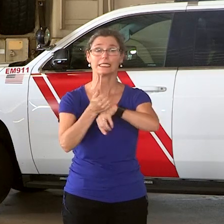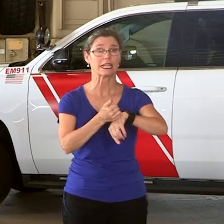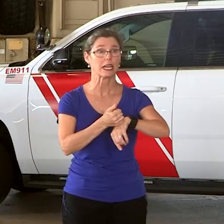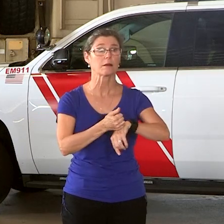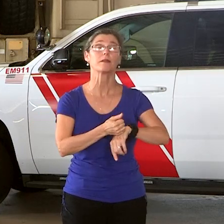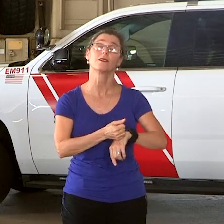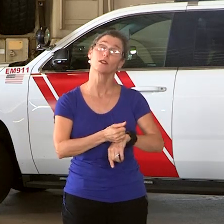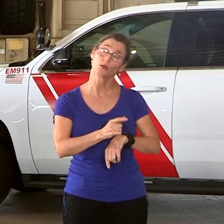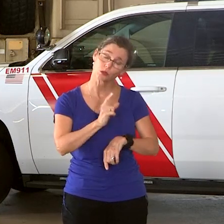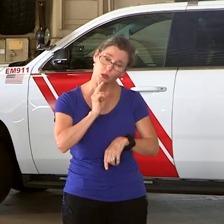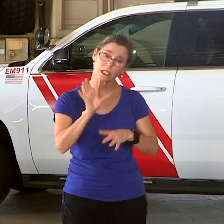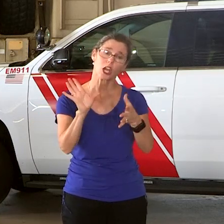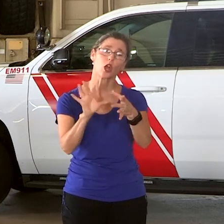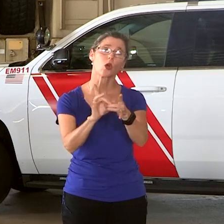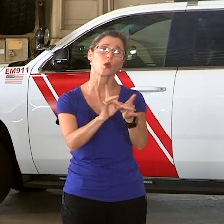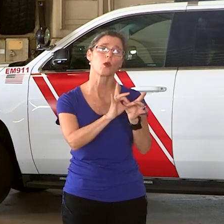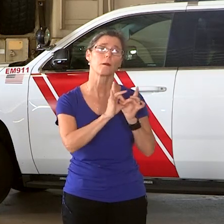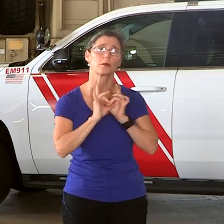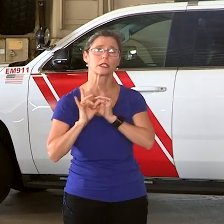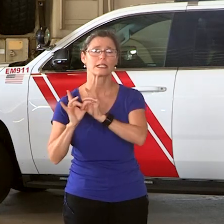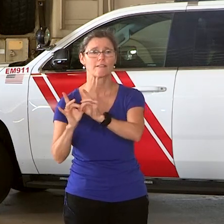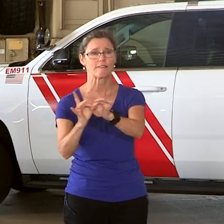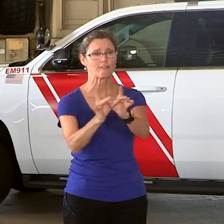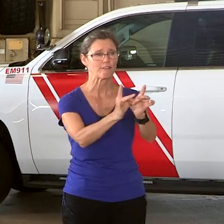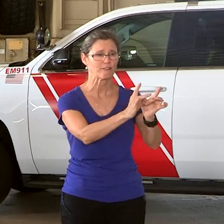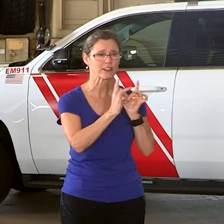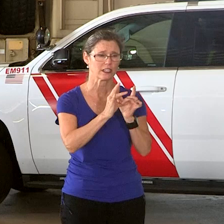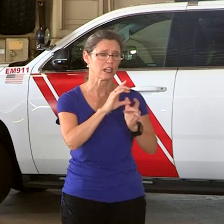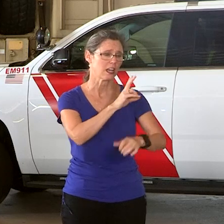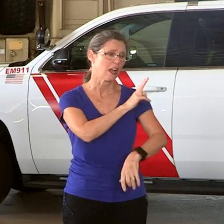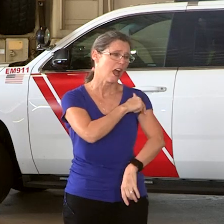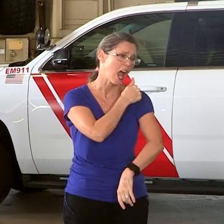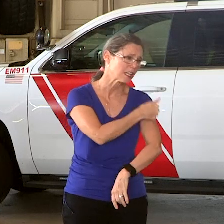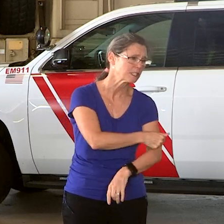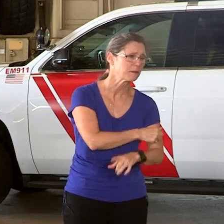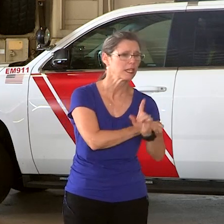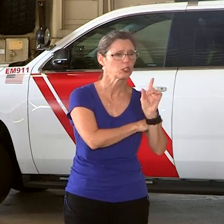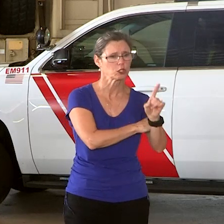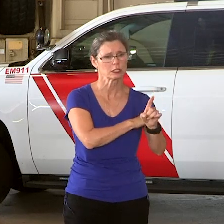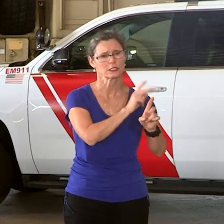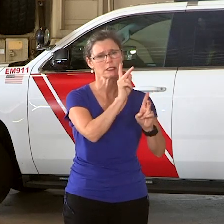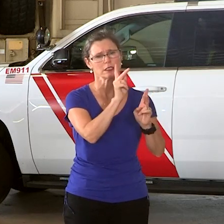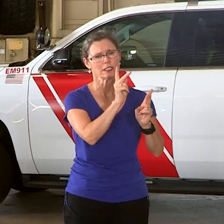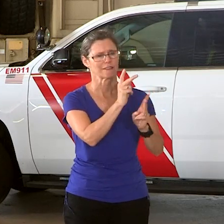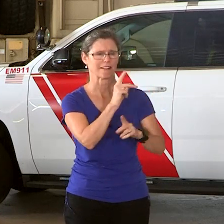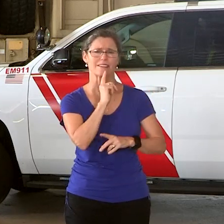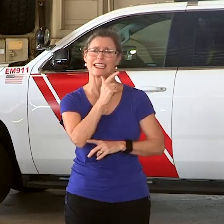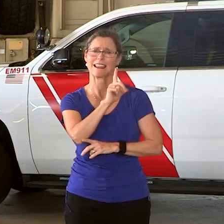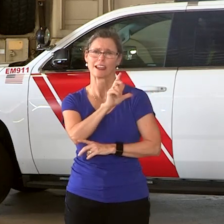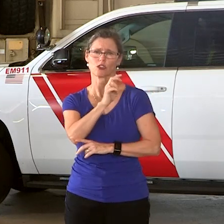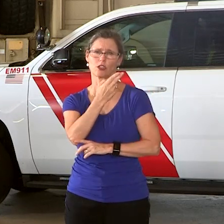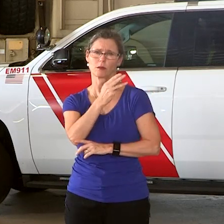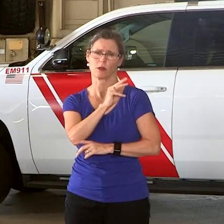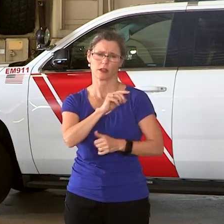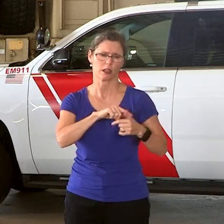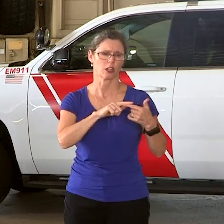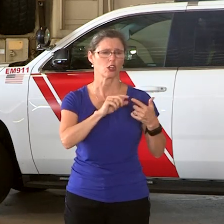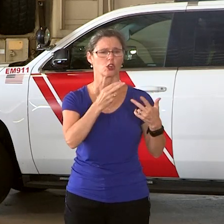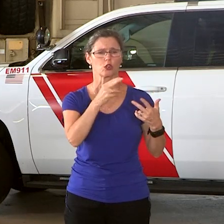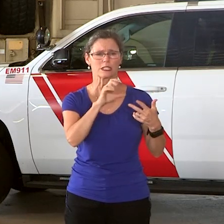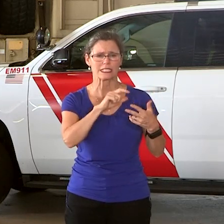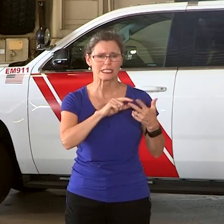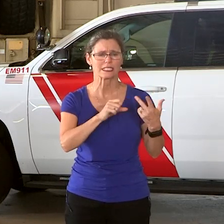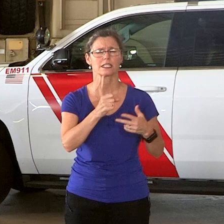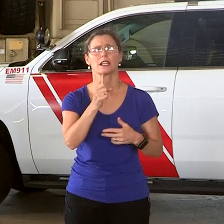a cooperative effort that involves the hospitals, as was mentioned, Lake Charles Memorial Hospital, the Christus Organization,